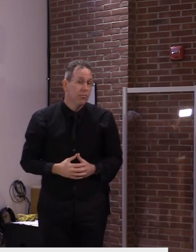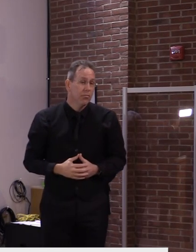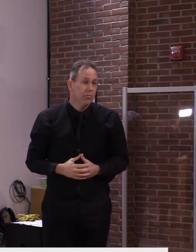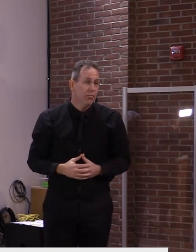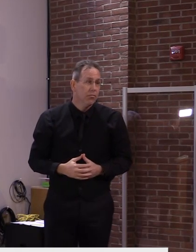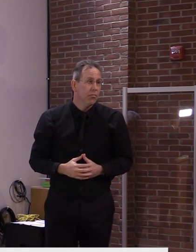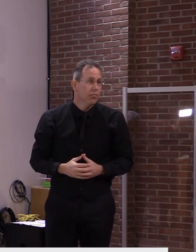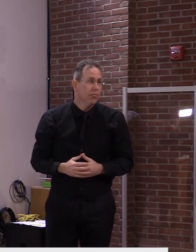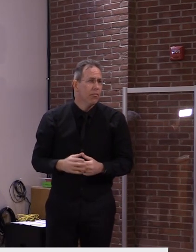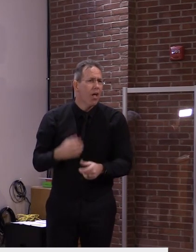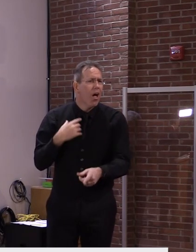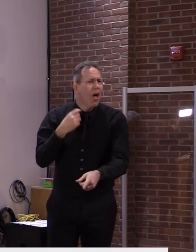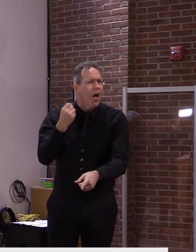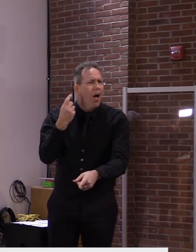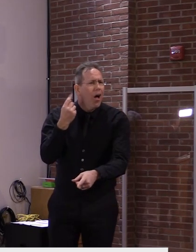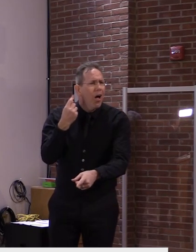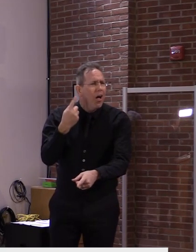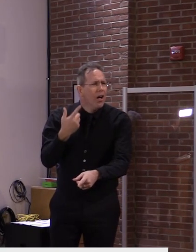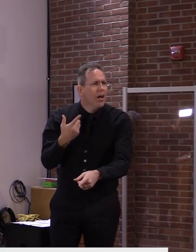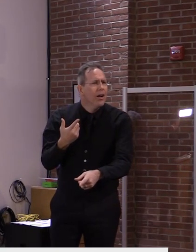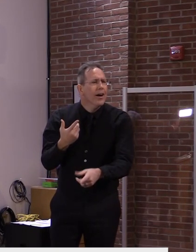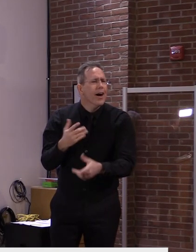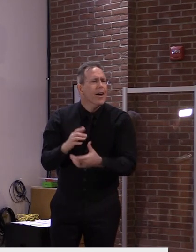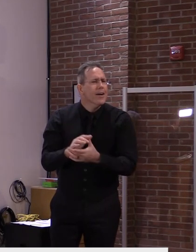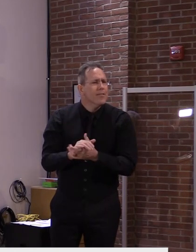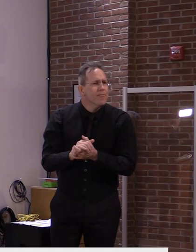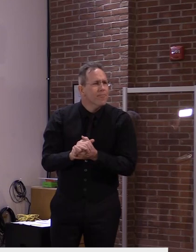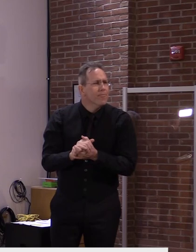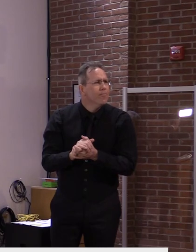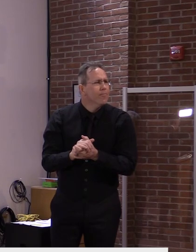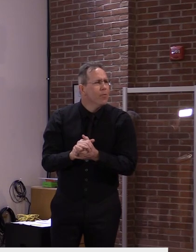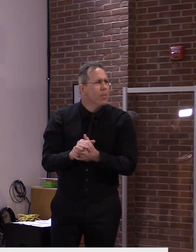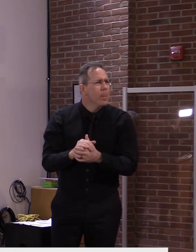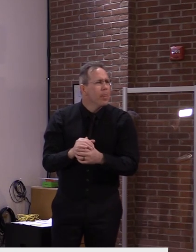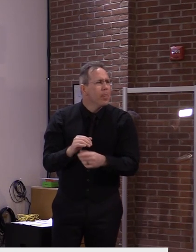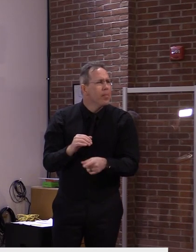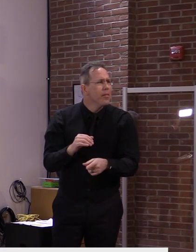I understand that. I originally asked Friday. That's why I'm saying, that's why I was just